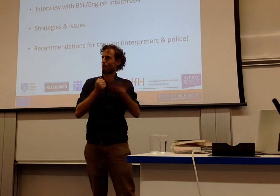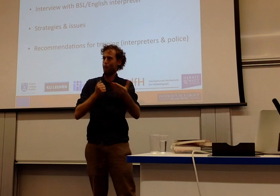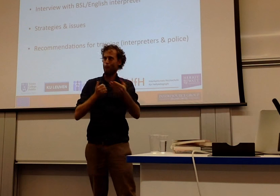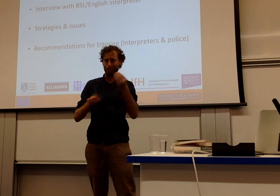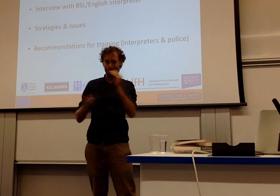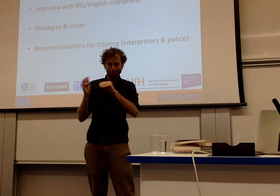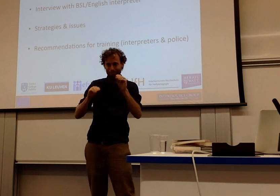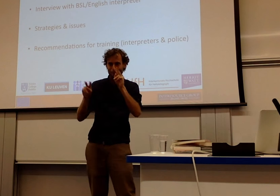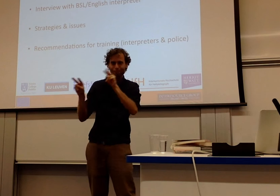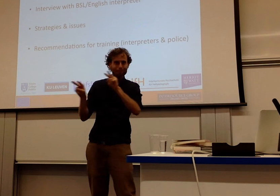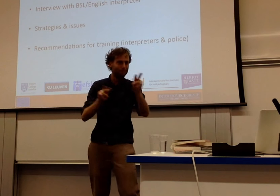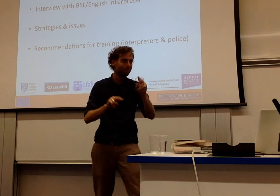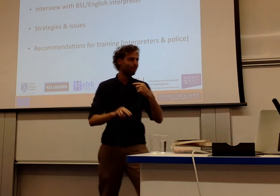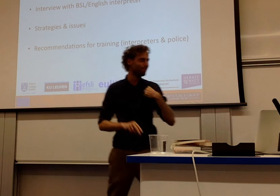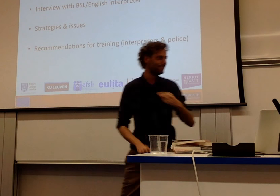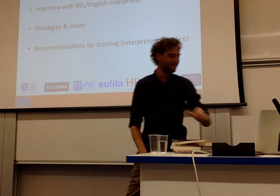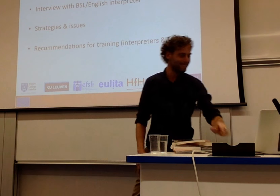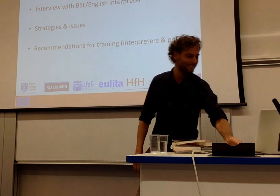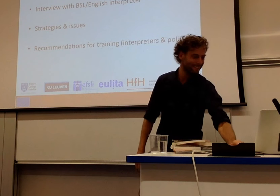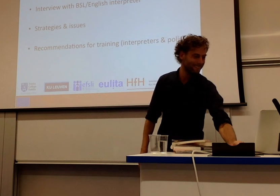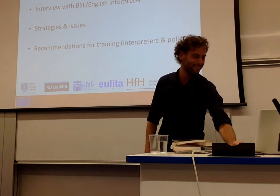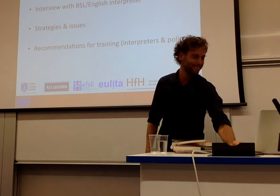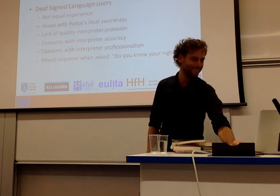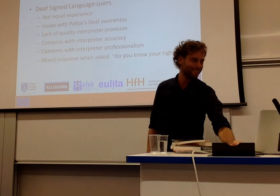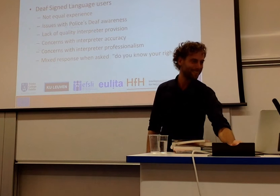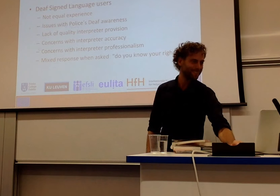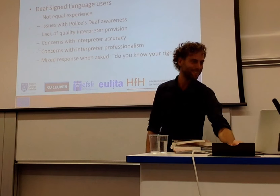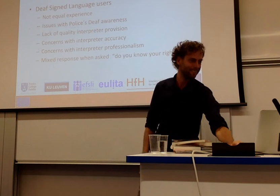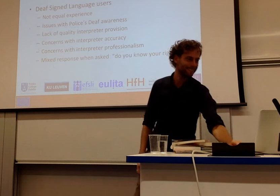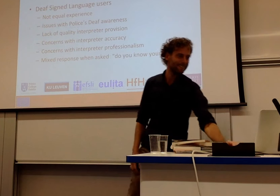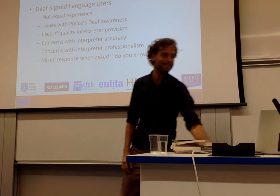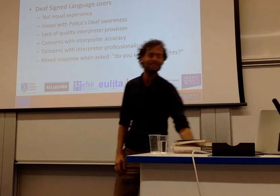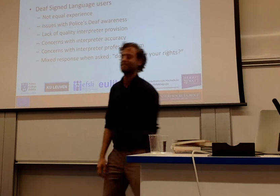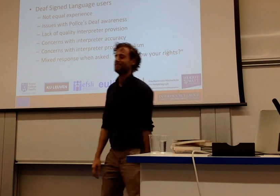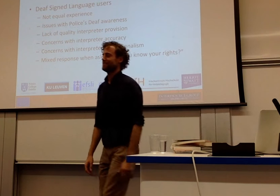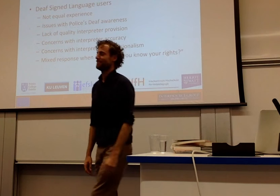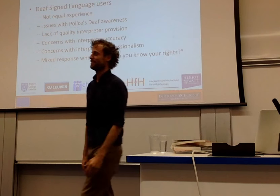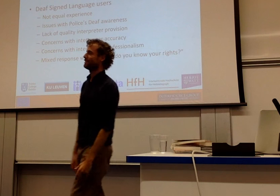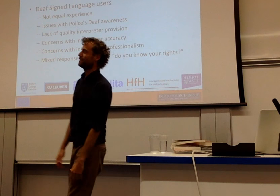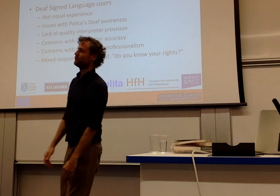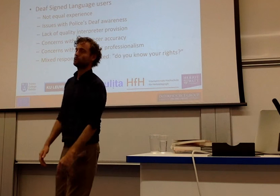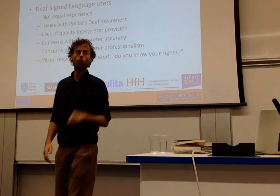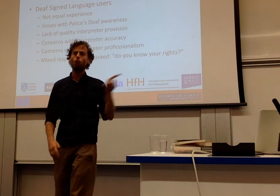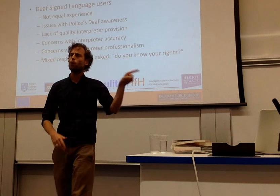But of course, we aim to get a lot more authentic data, which will enrich the project even further.